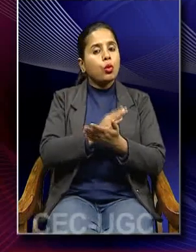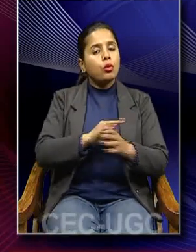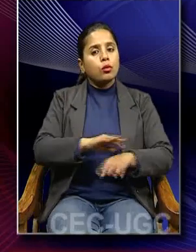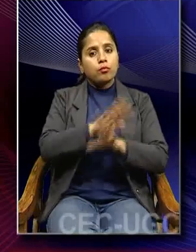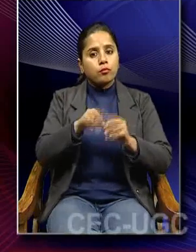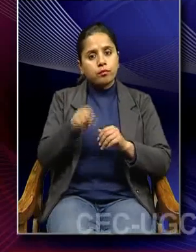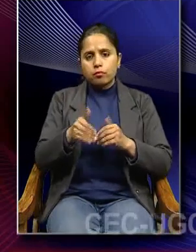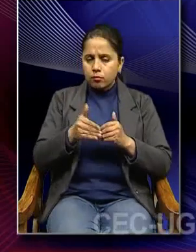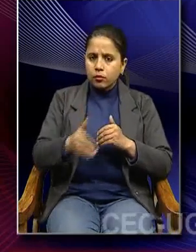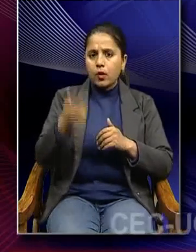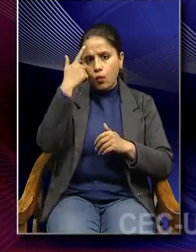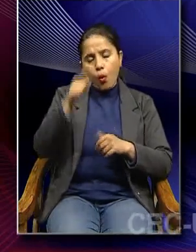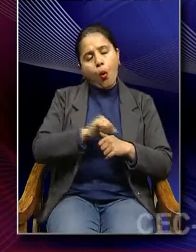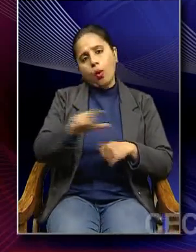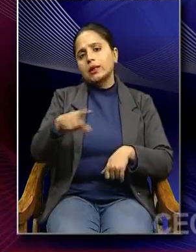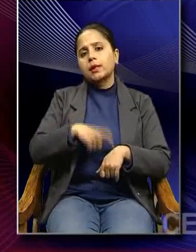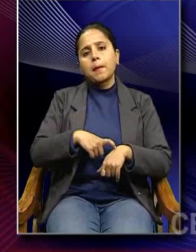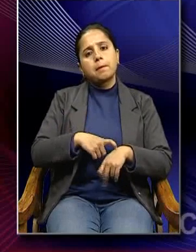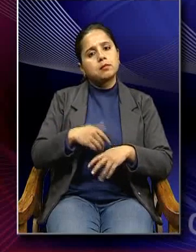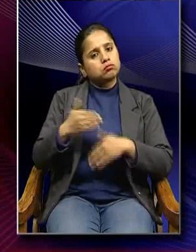it continues for all time periods.